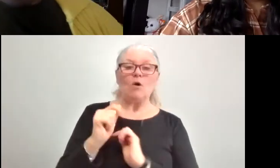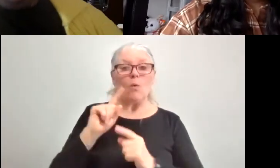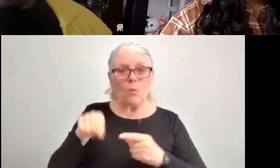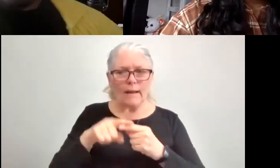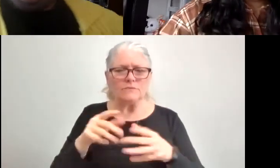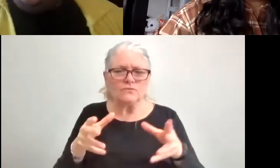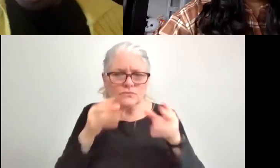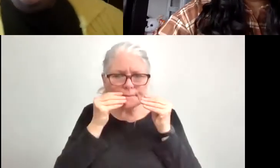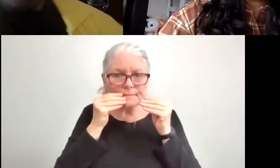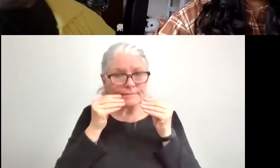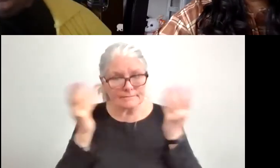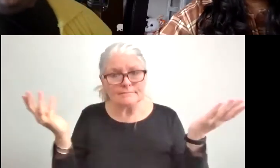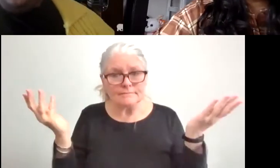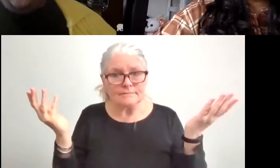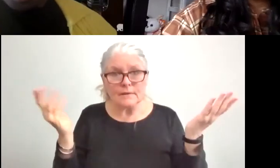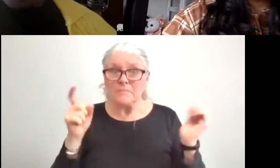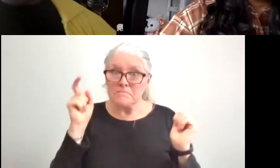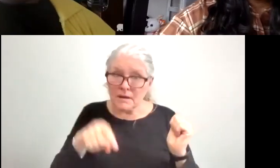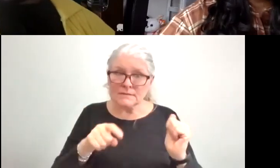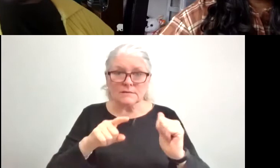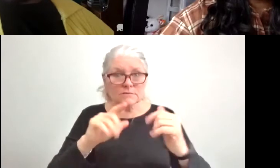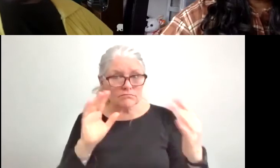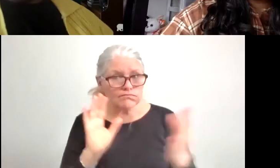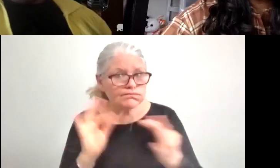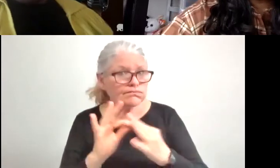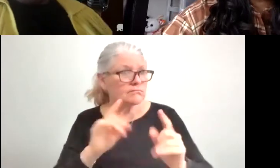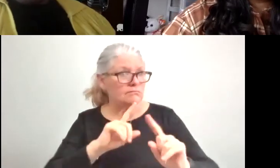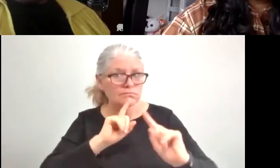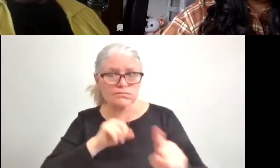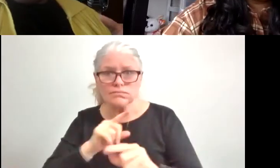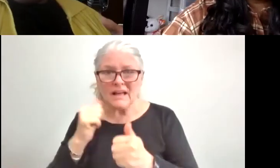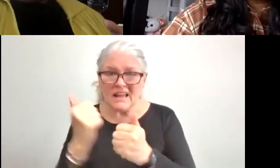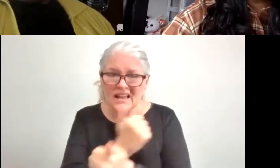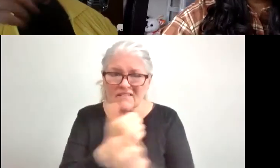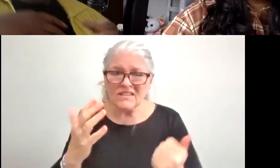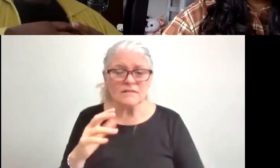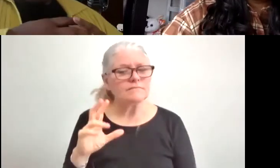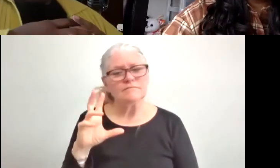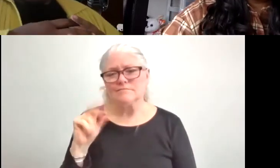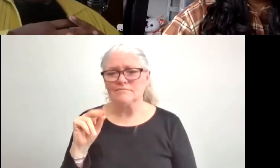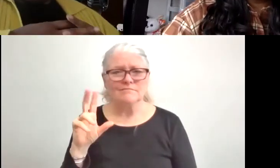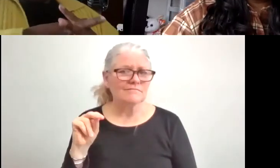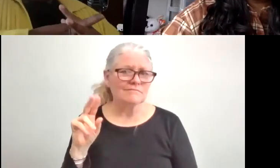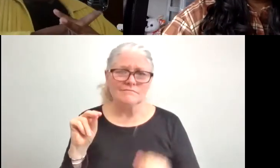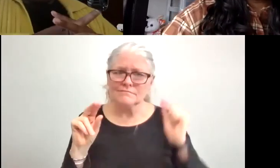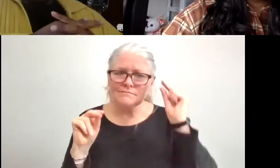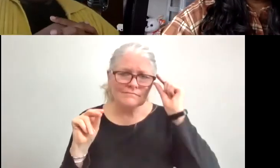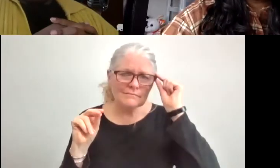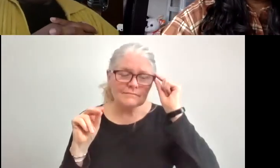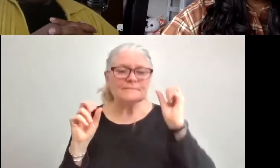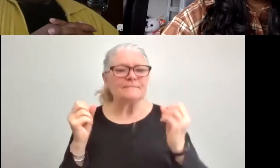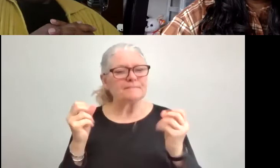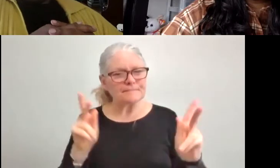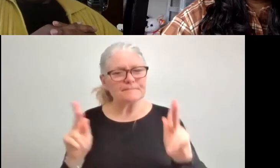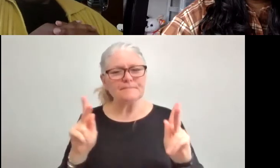everything. And like half the time it's so mercurial because, you know, a lot of people want to think of things